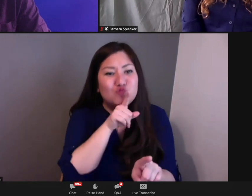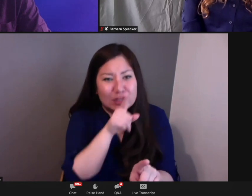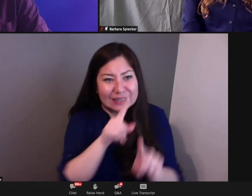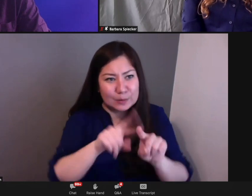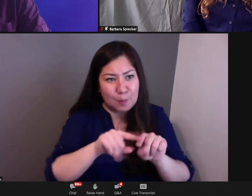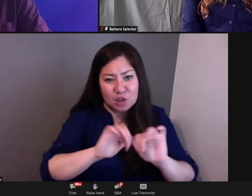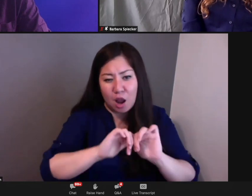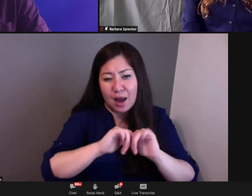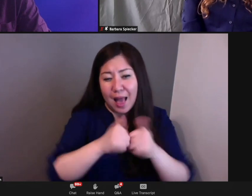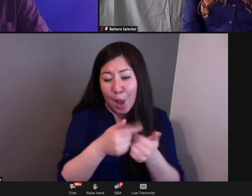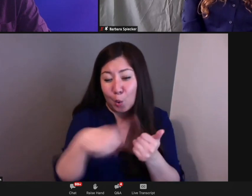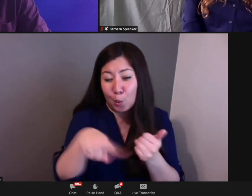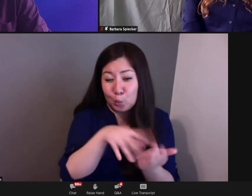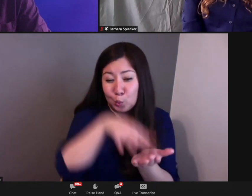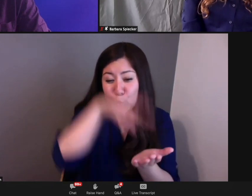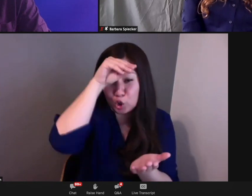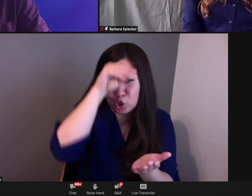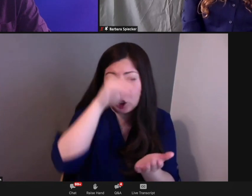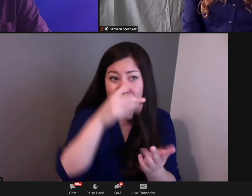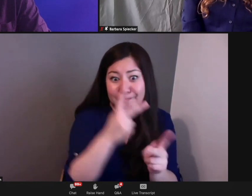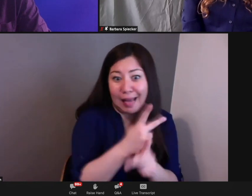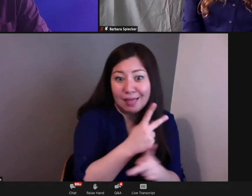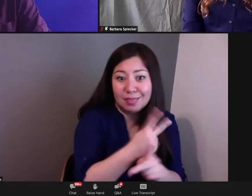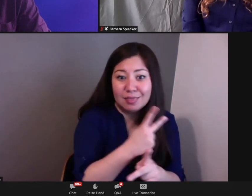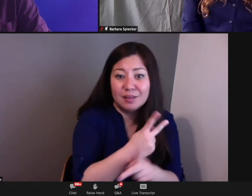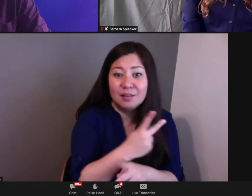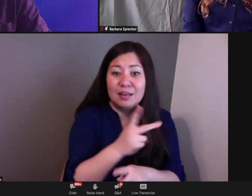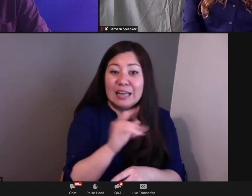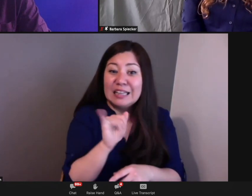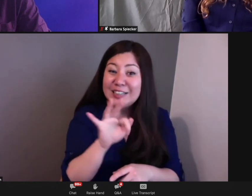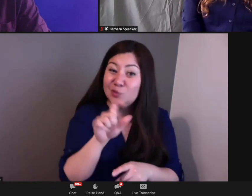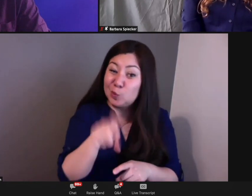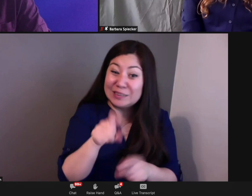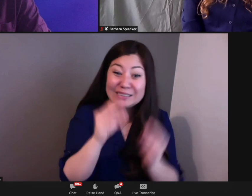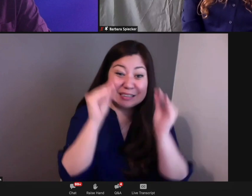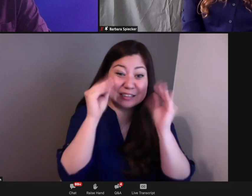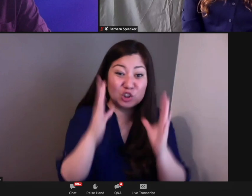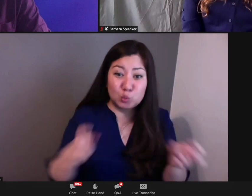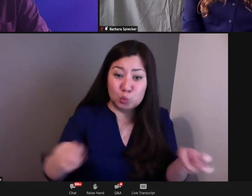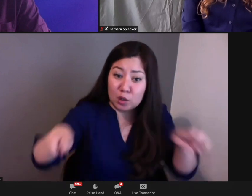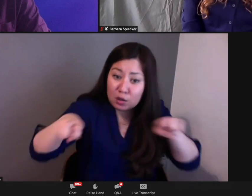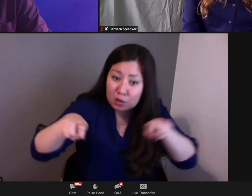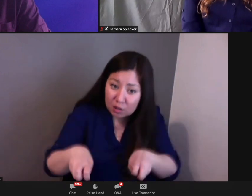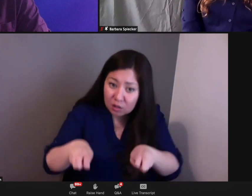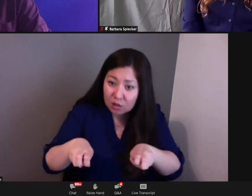lecture. Yeah, so looking back to my mainstream experience,